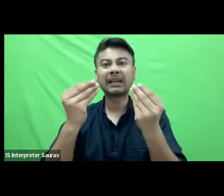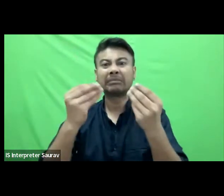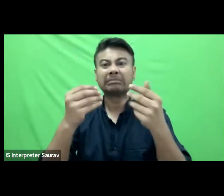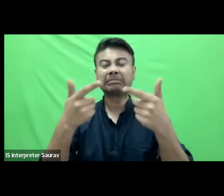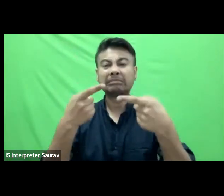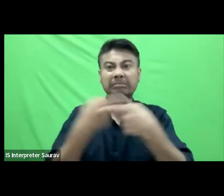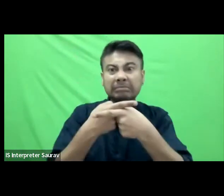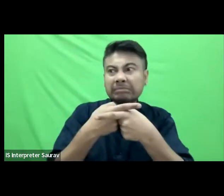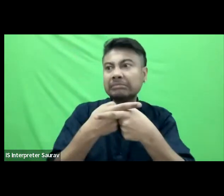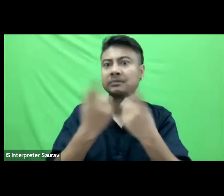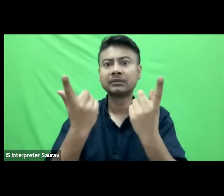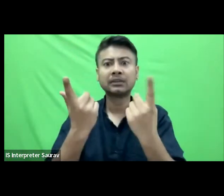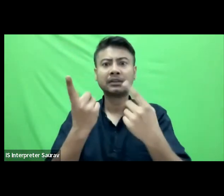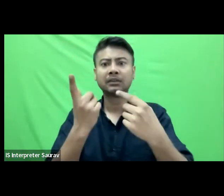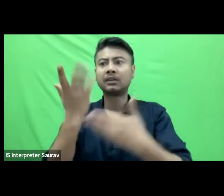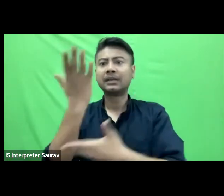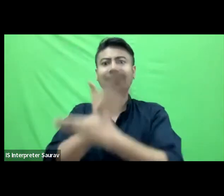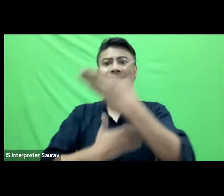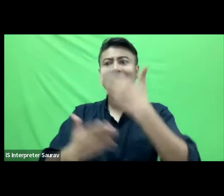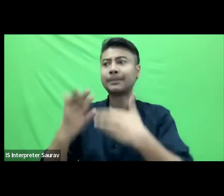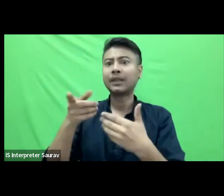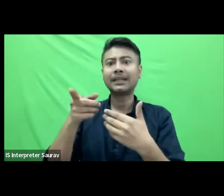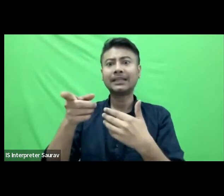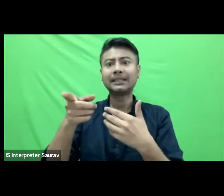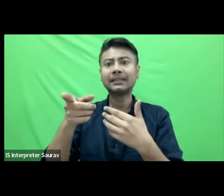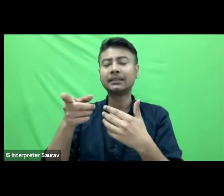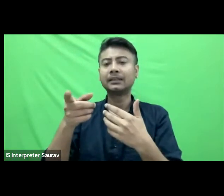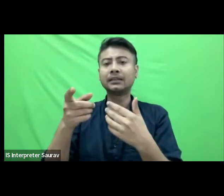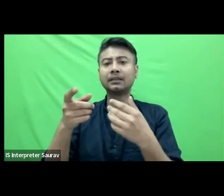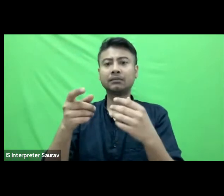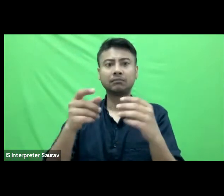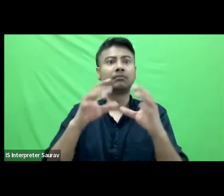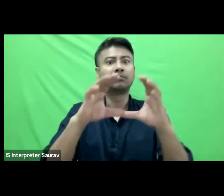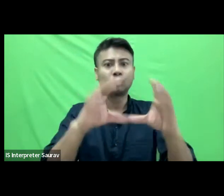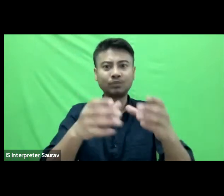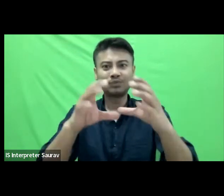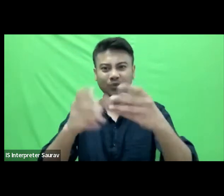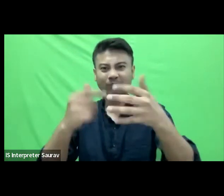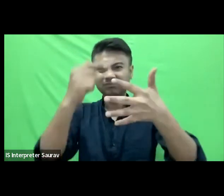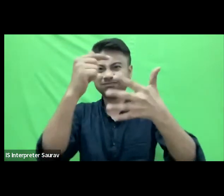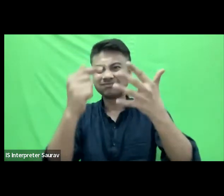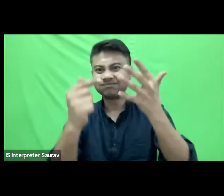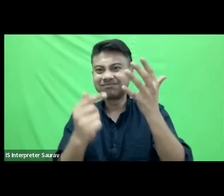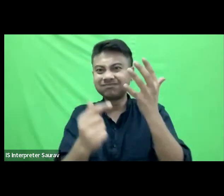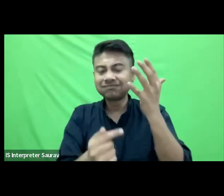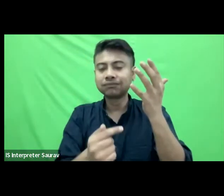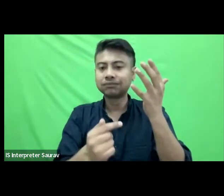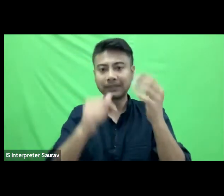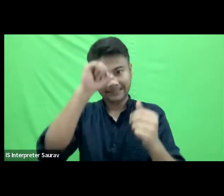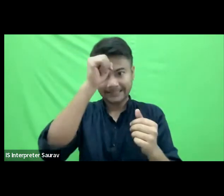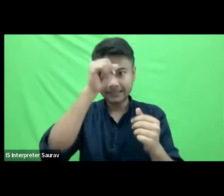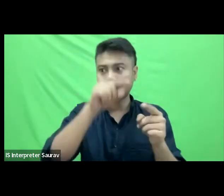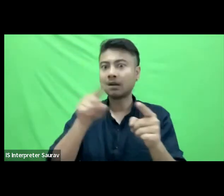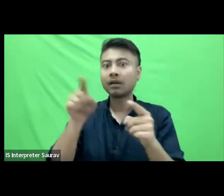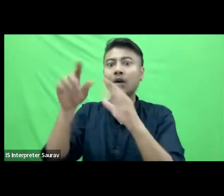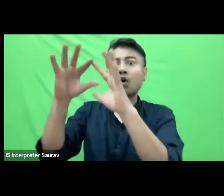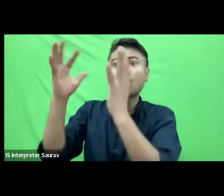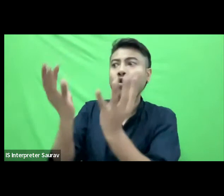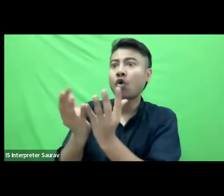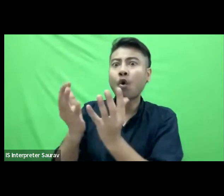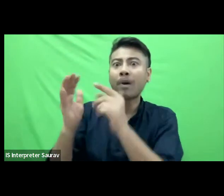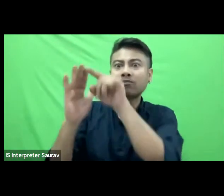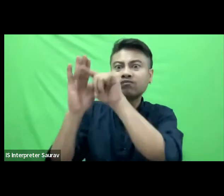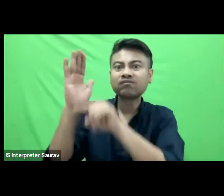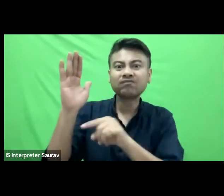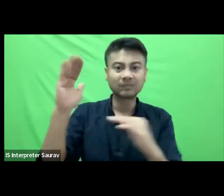of disabilities, recognized disabilities in line with global norms and standards. So, we